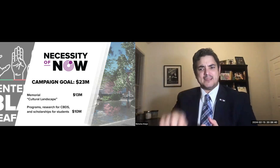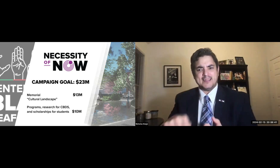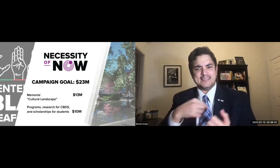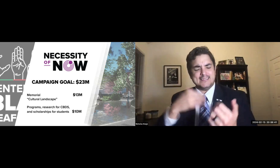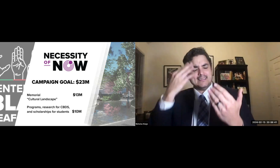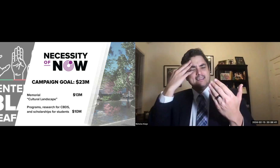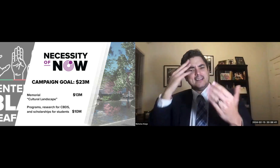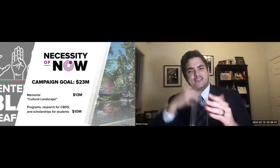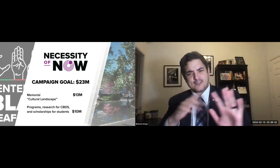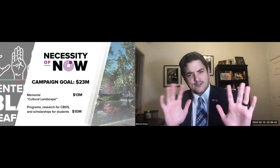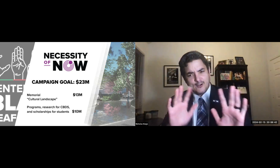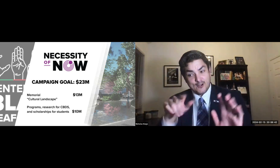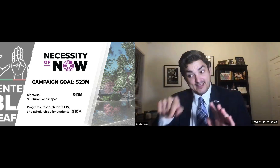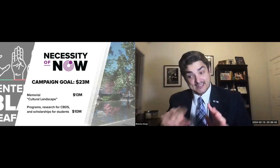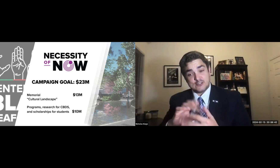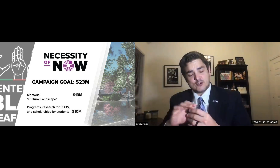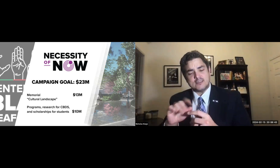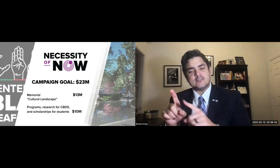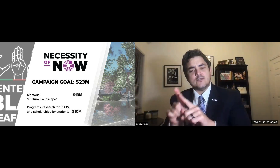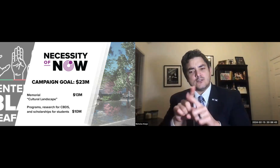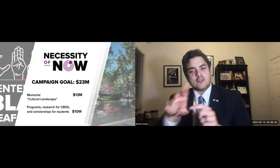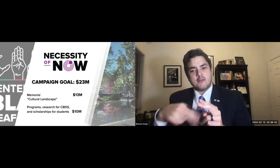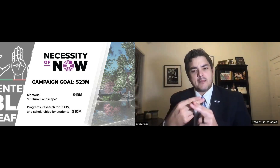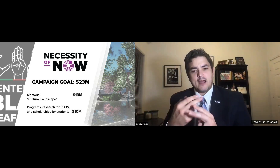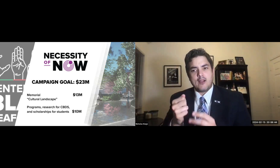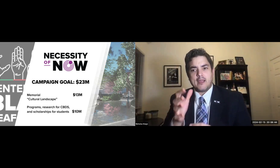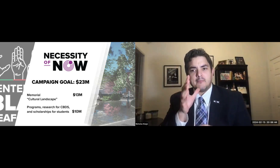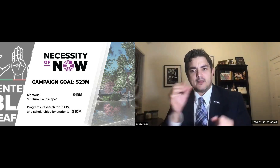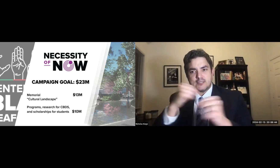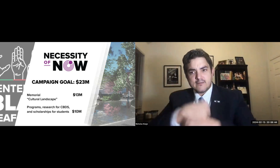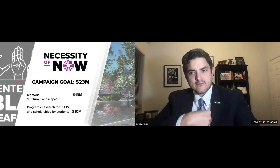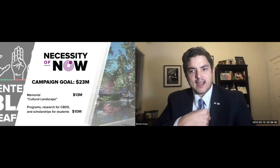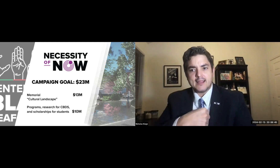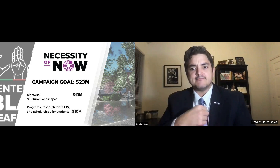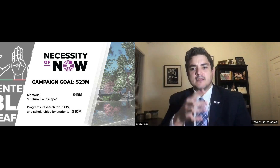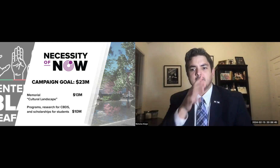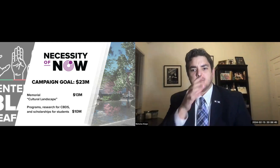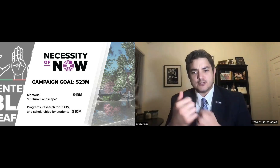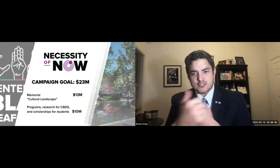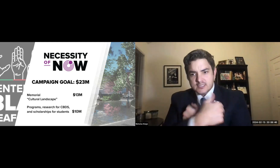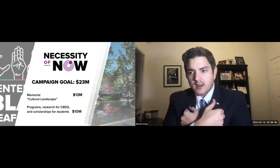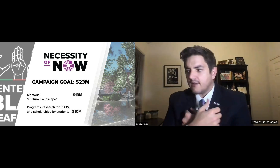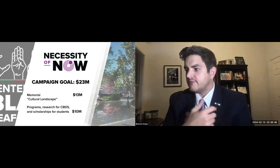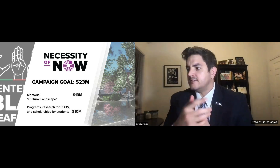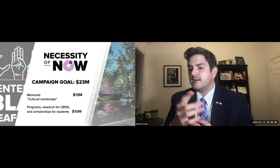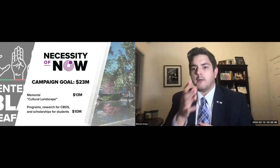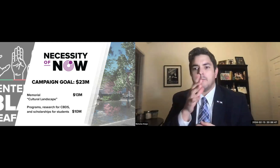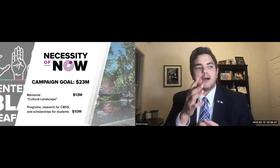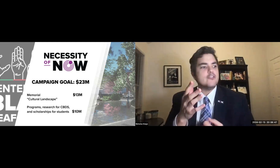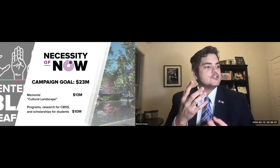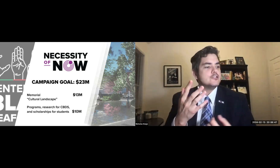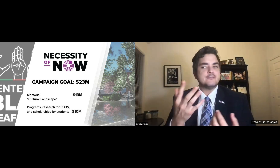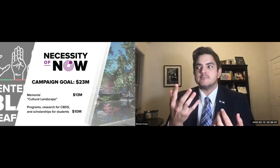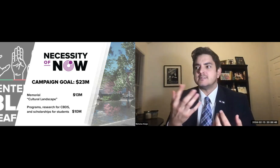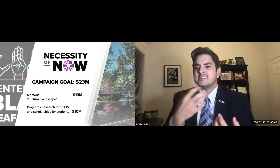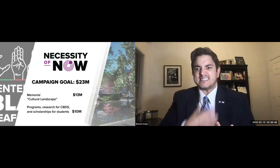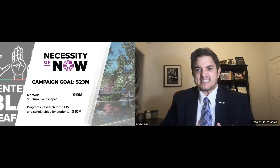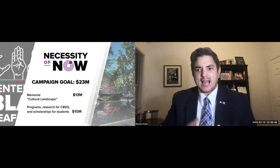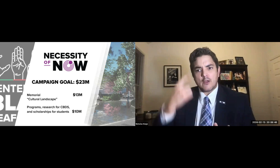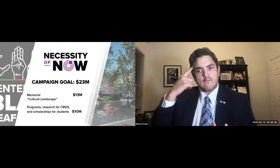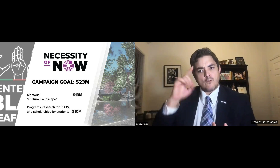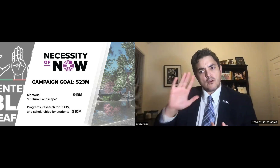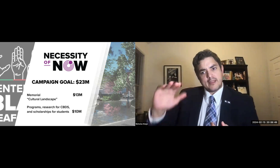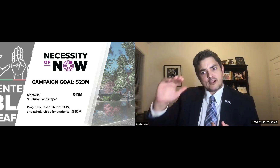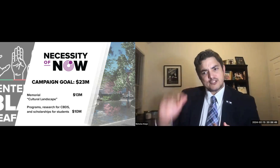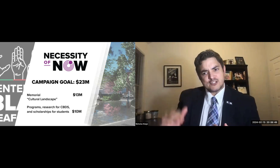deaf or I don't sign. How do I connect to this concept? This story, though, about a mother's fight and a mother's